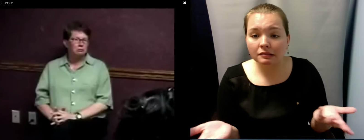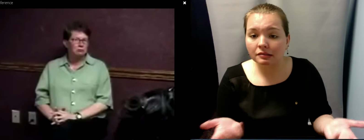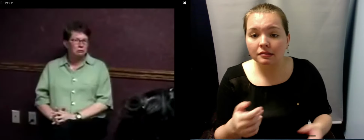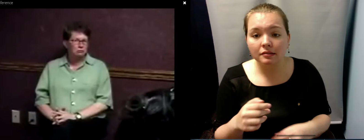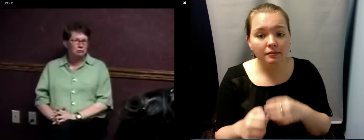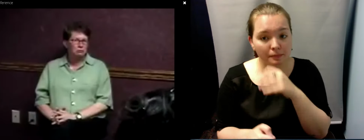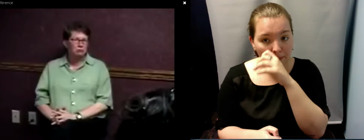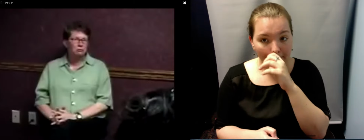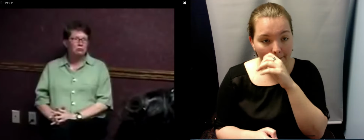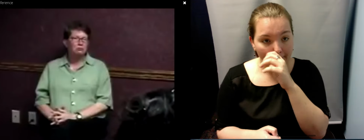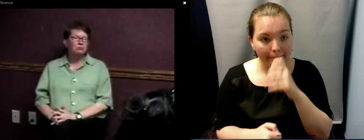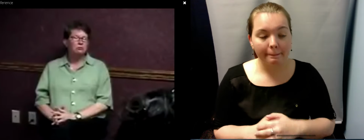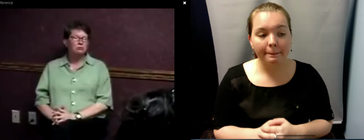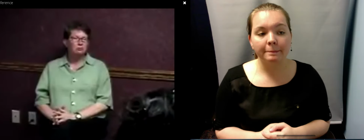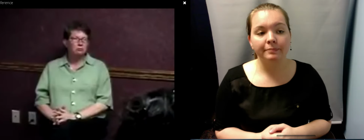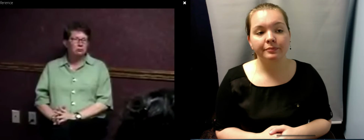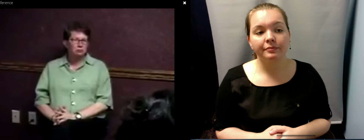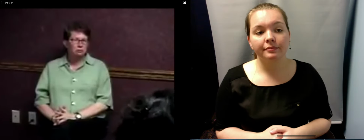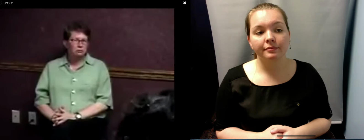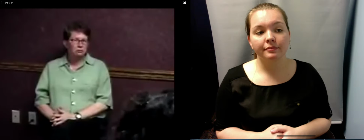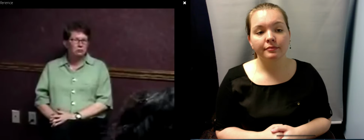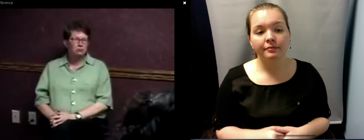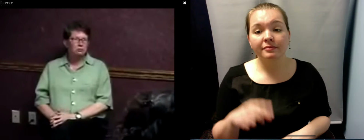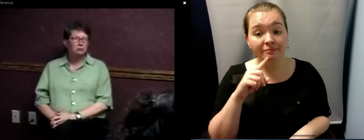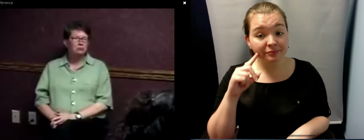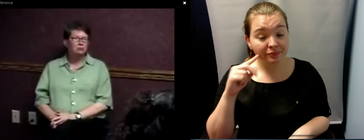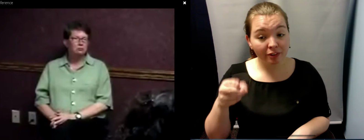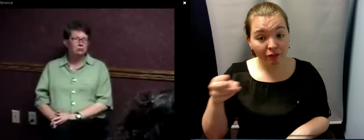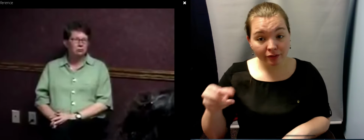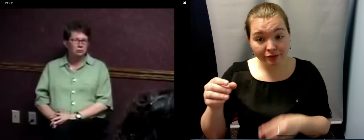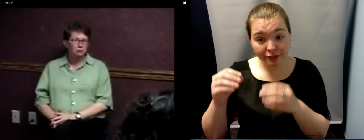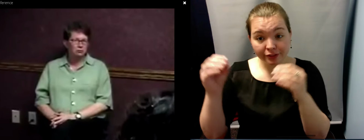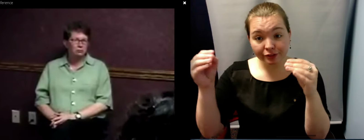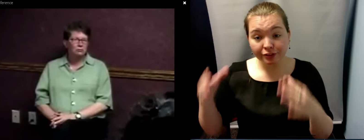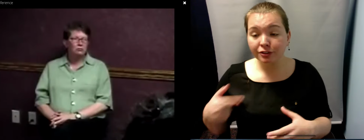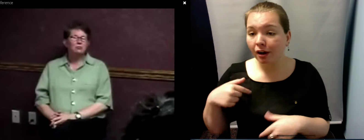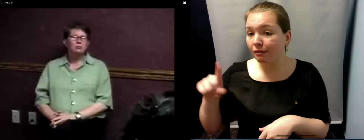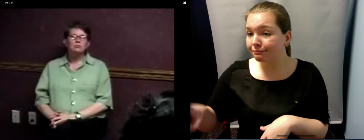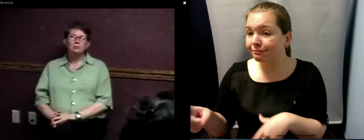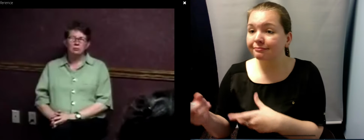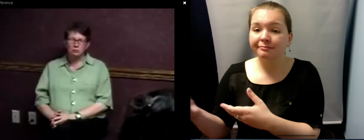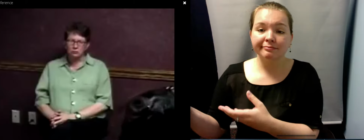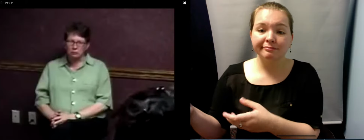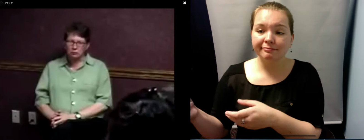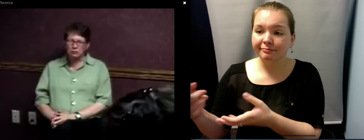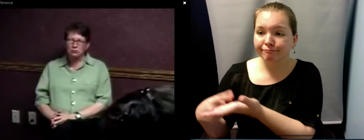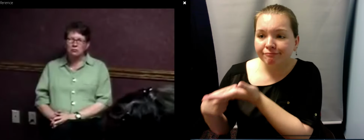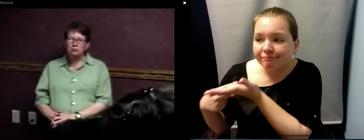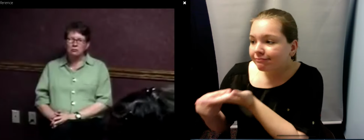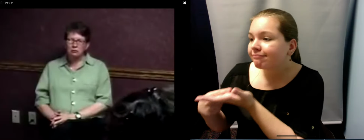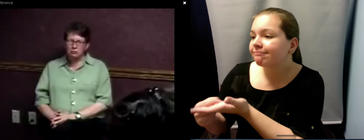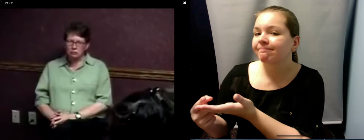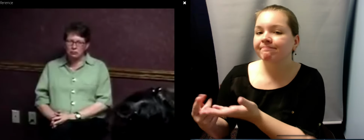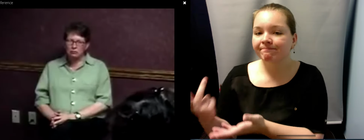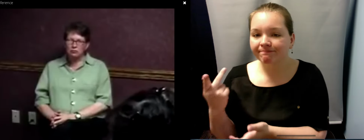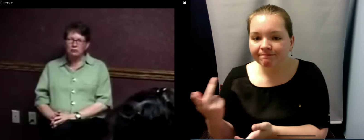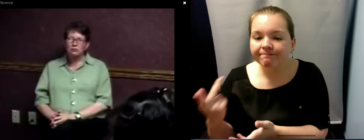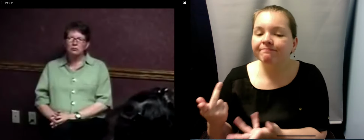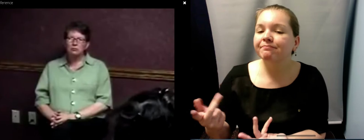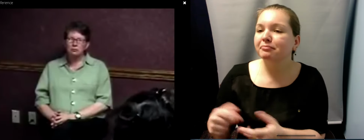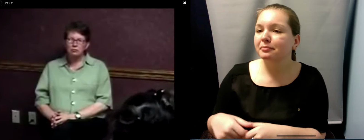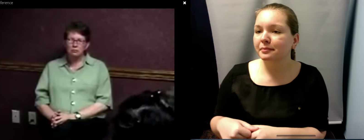have asked the teacher of the deaf and hard of hearing to come in and talk to me a little bit about it and